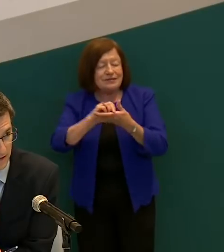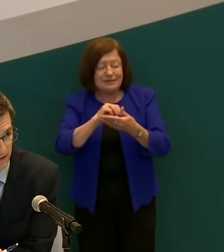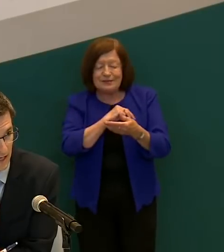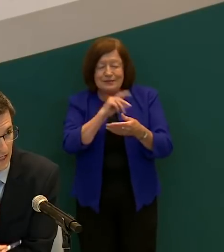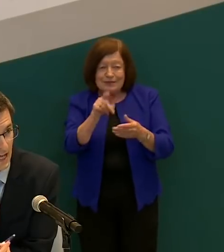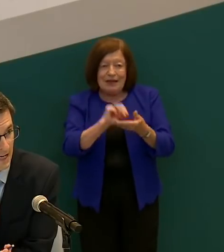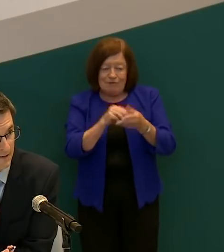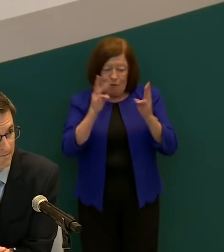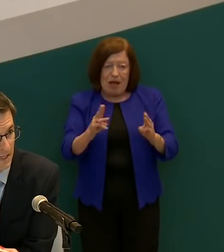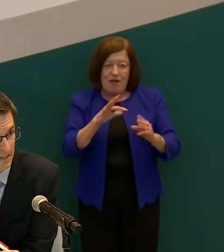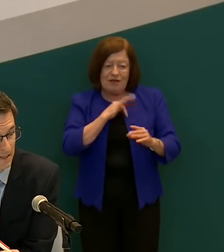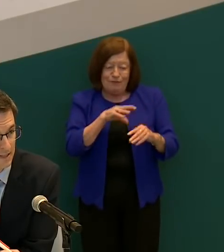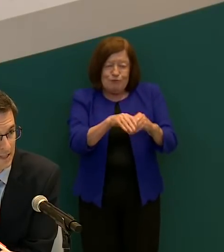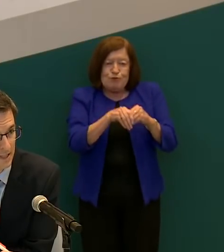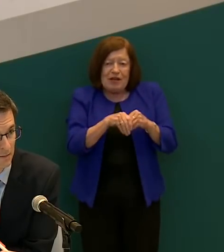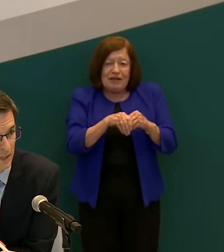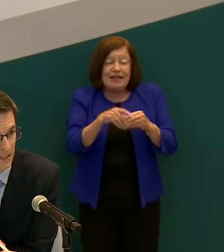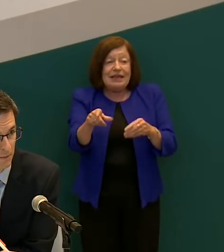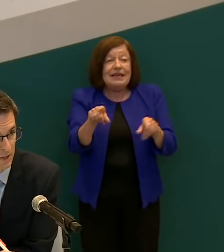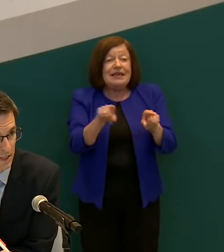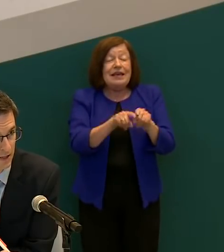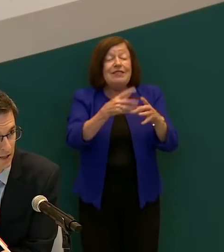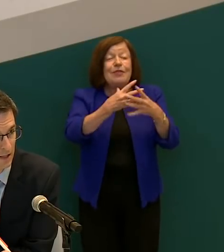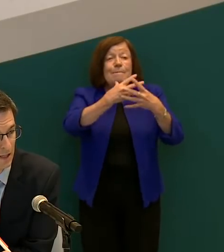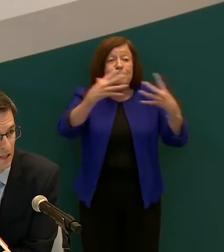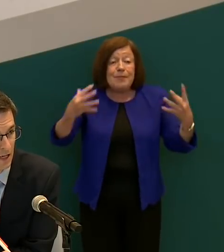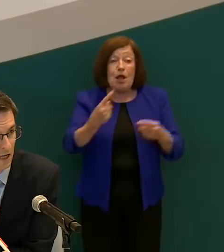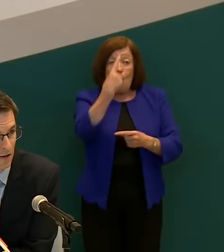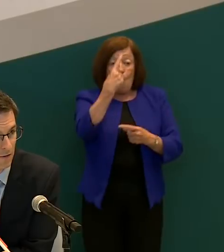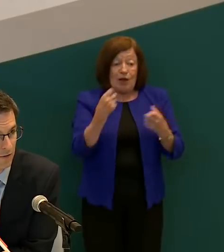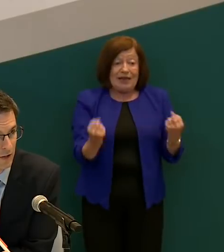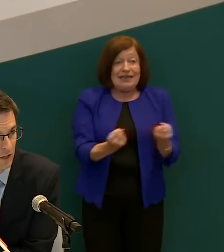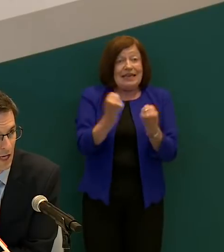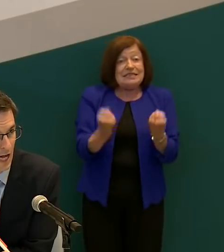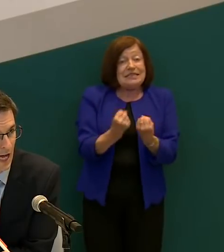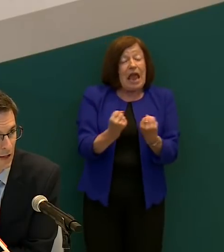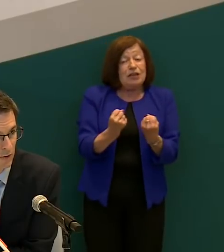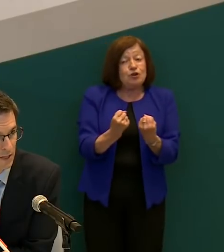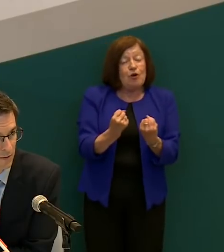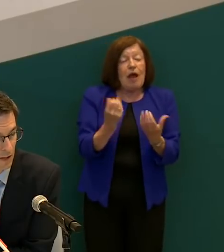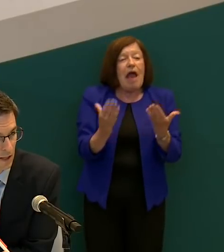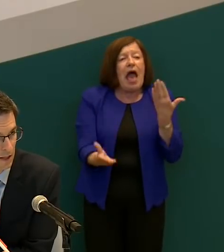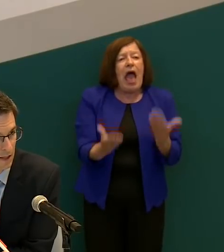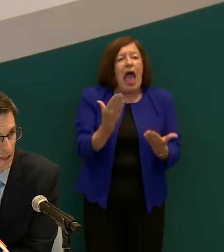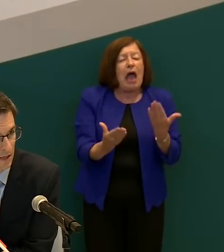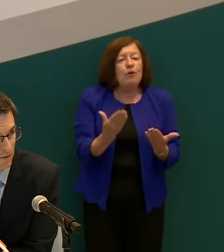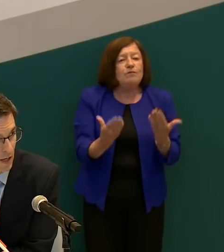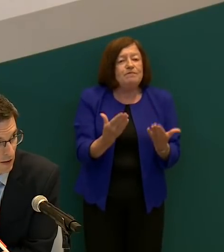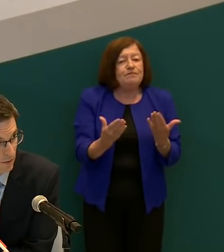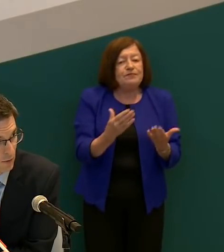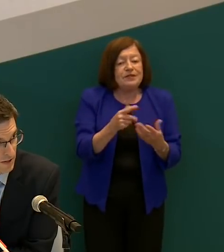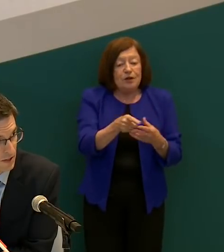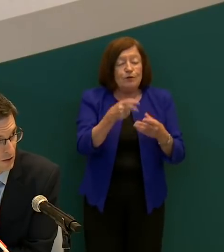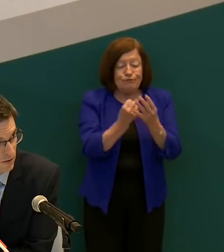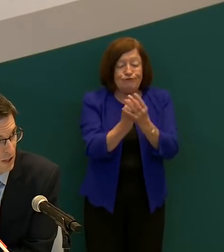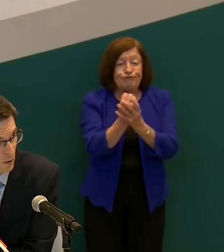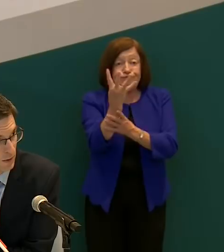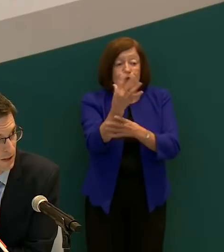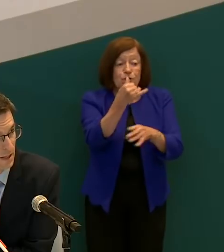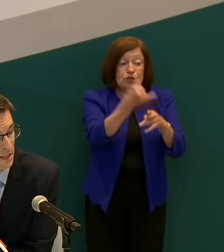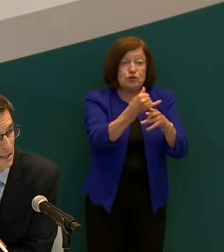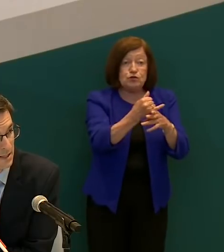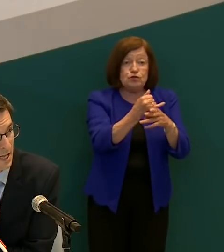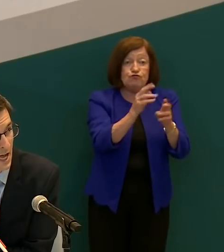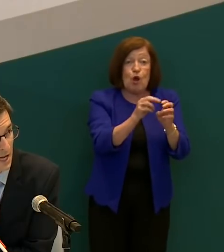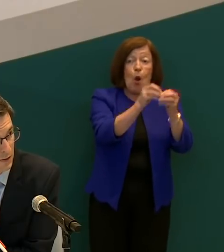say, again, is that the single biggest predictor of how this will evolve when schools